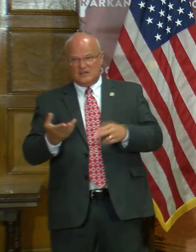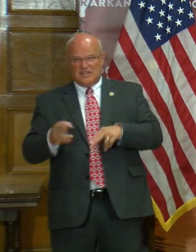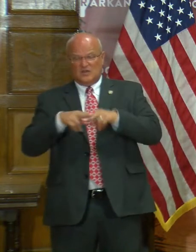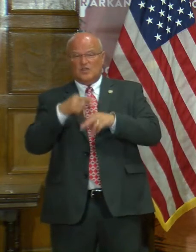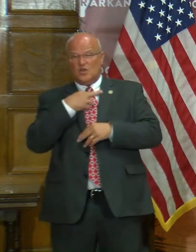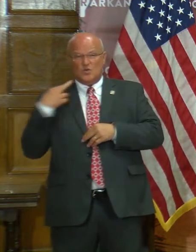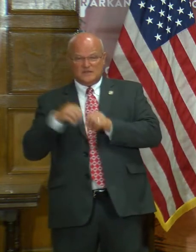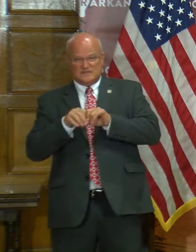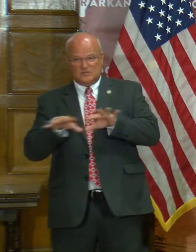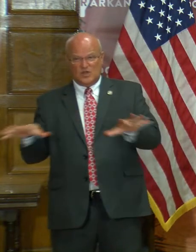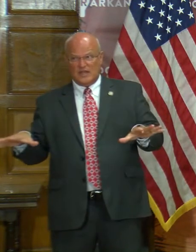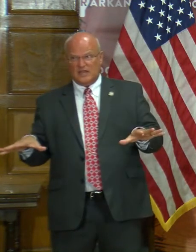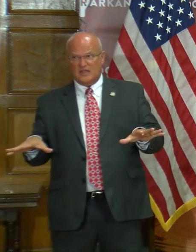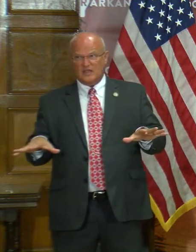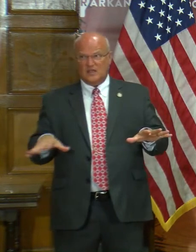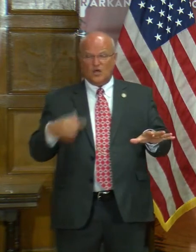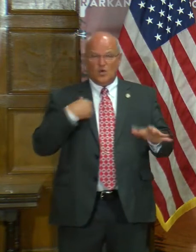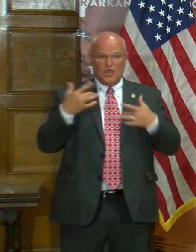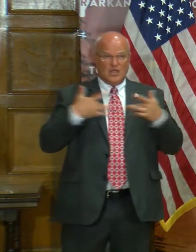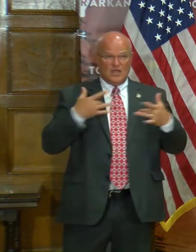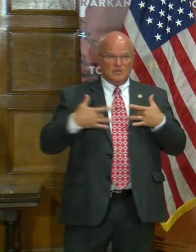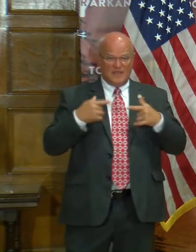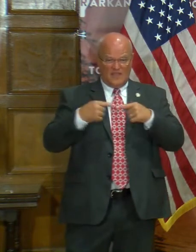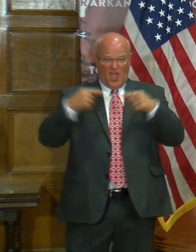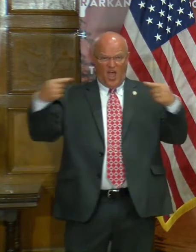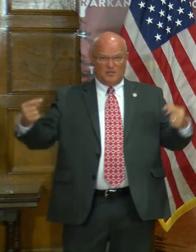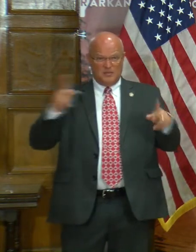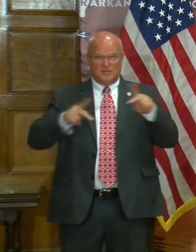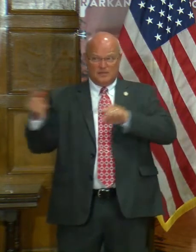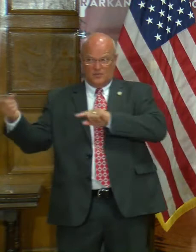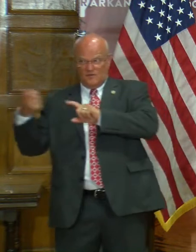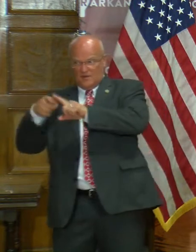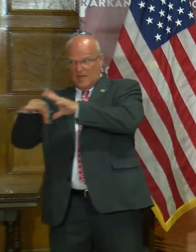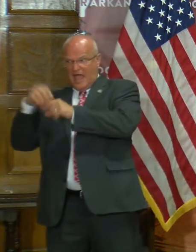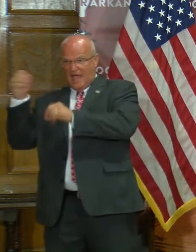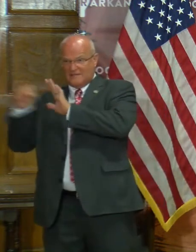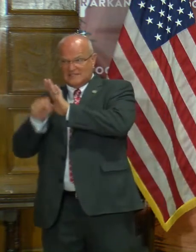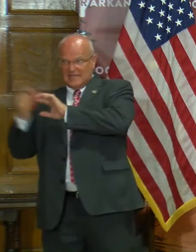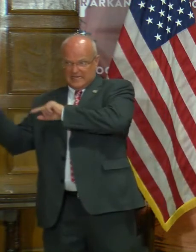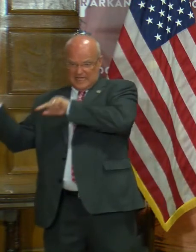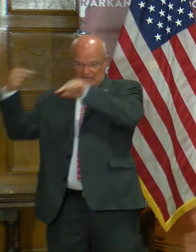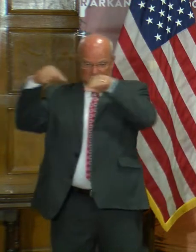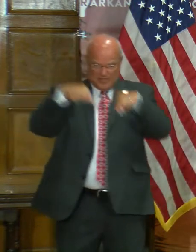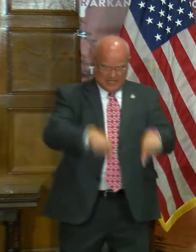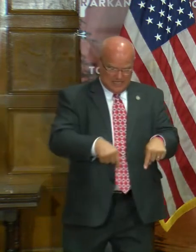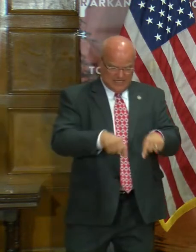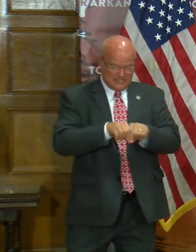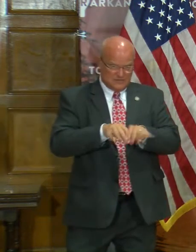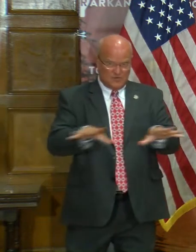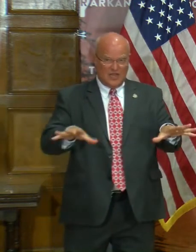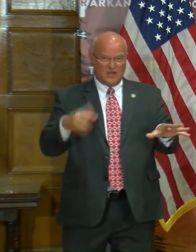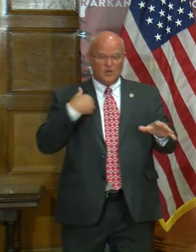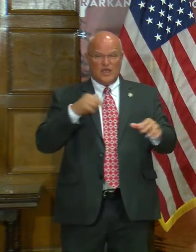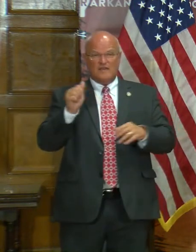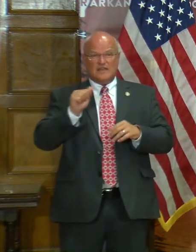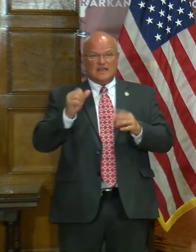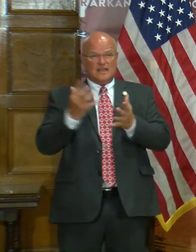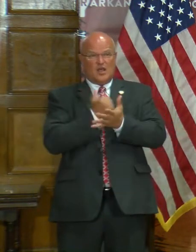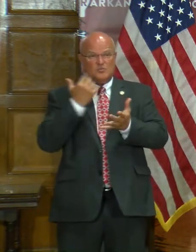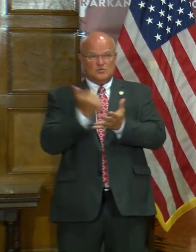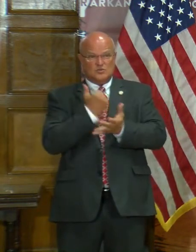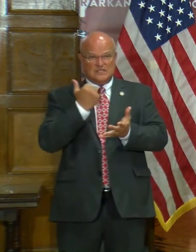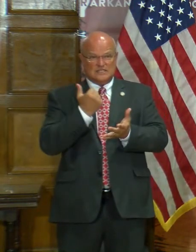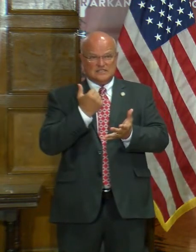increases the risk of spreading the virus. Are we worried about the opposite, about people coming from out of state potentially spreading the virus here because we have athletic